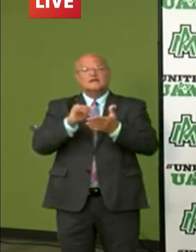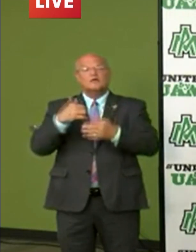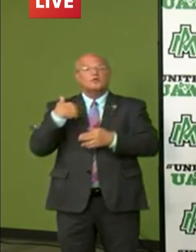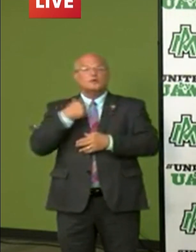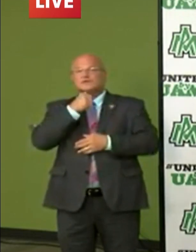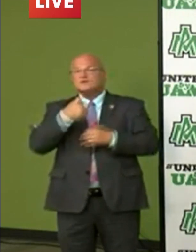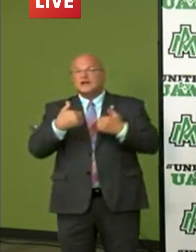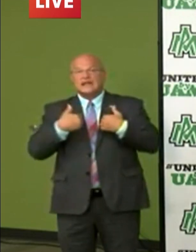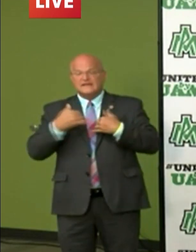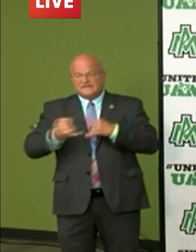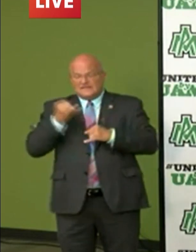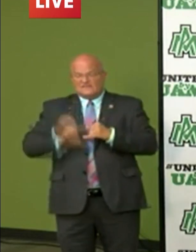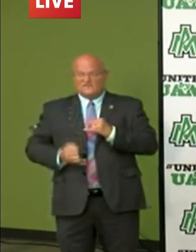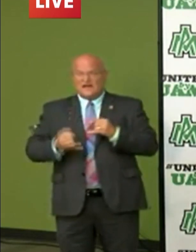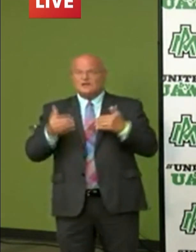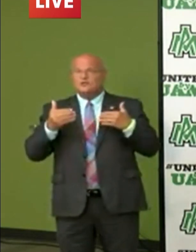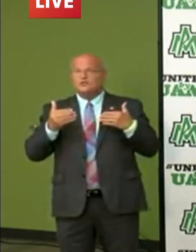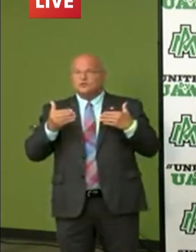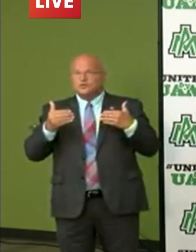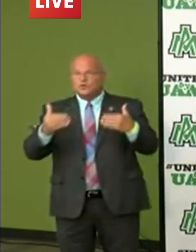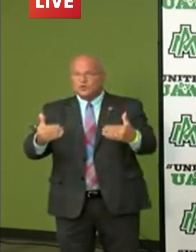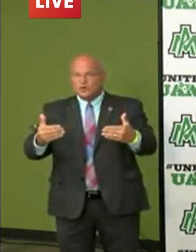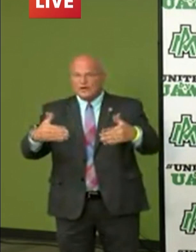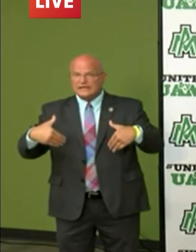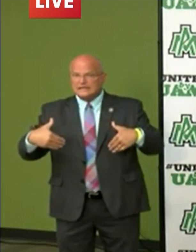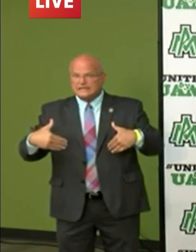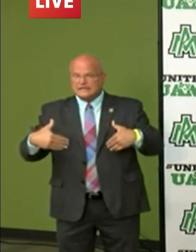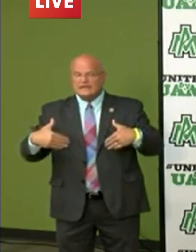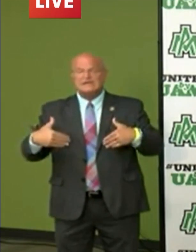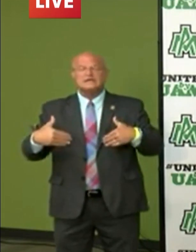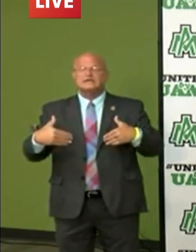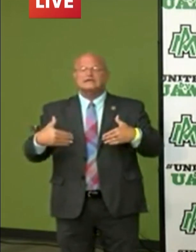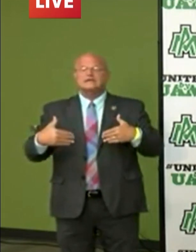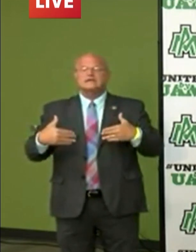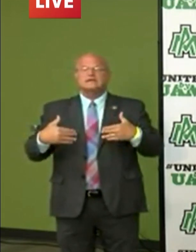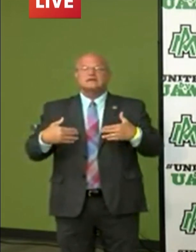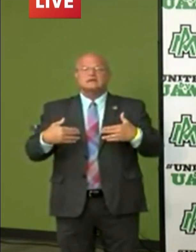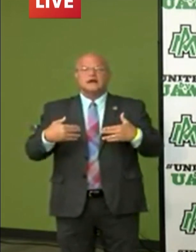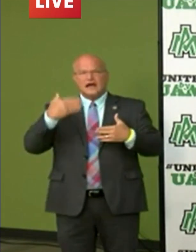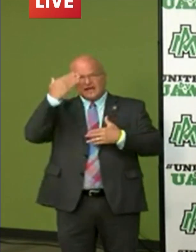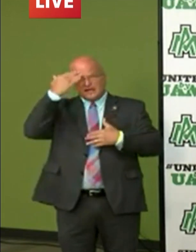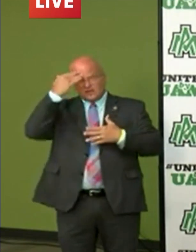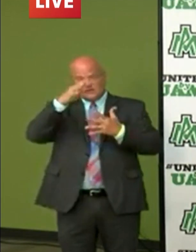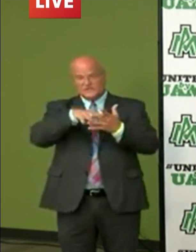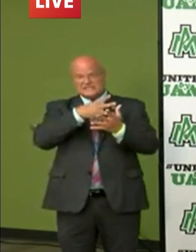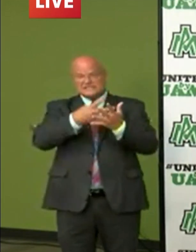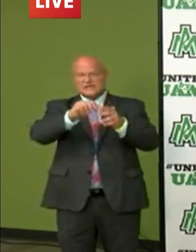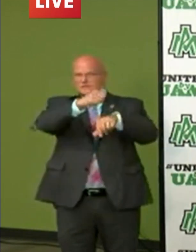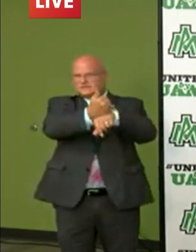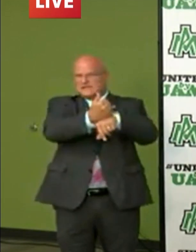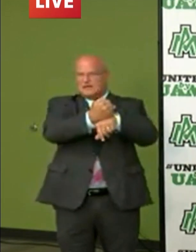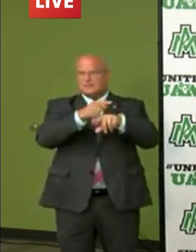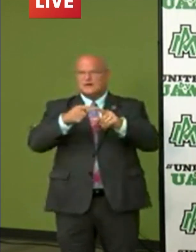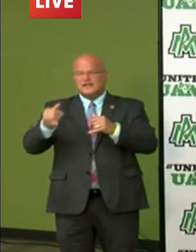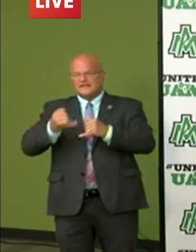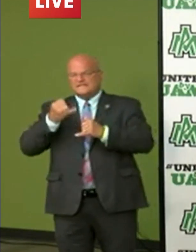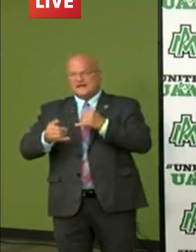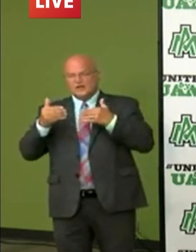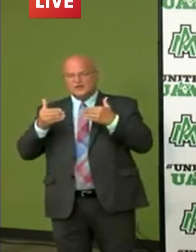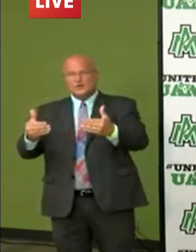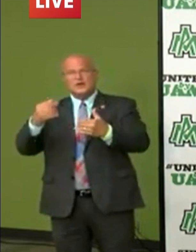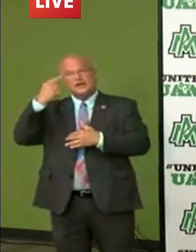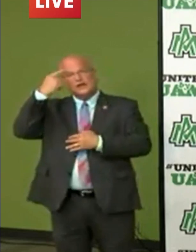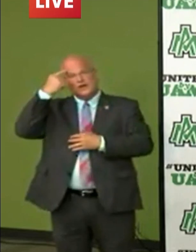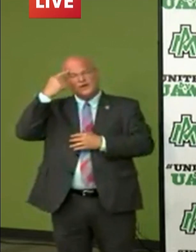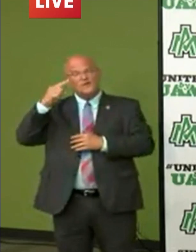We do not have the final go-ahead for, I know the schedule is in place, but the final go-ahead